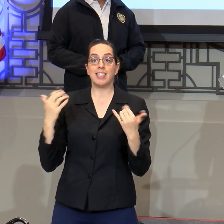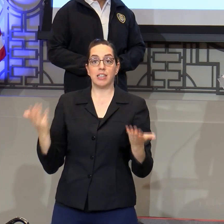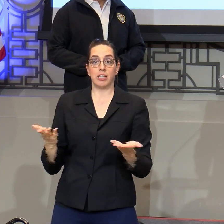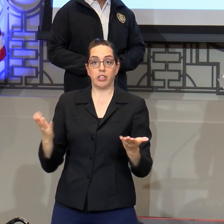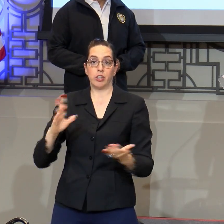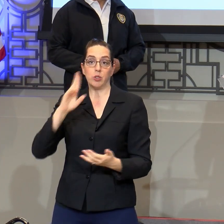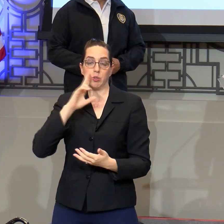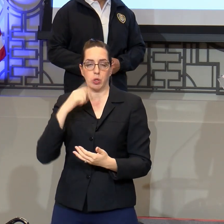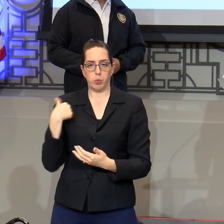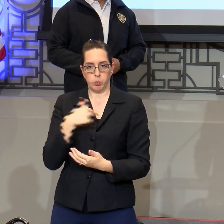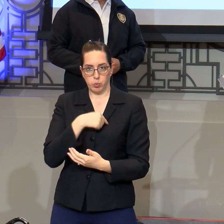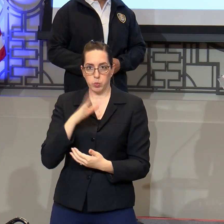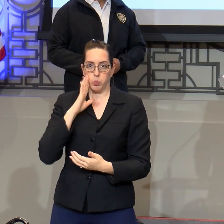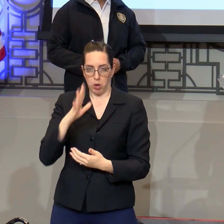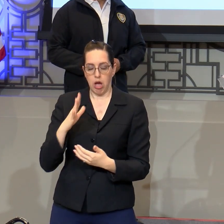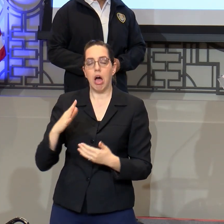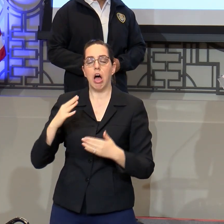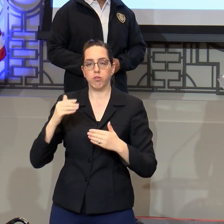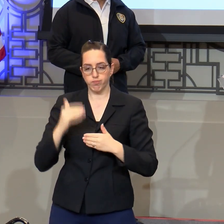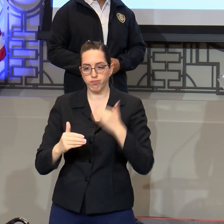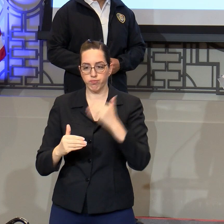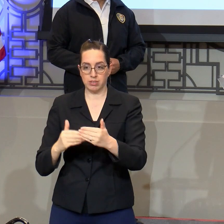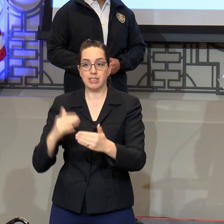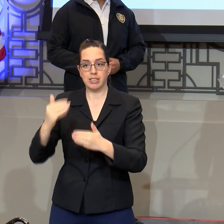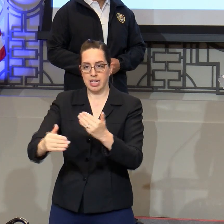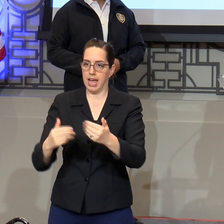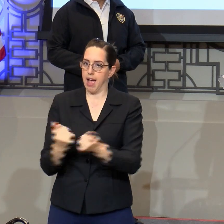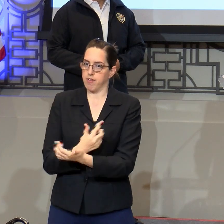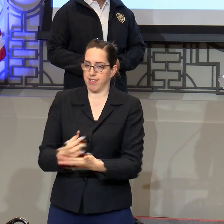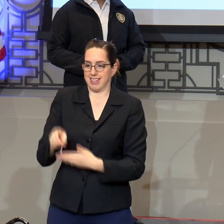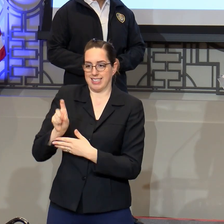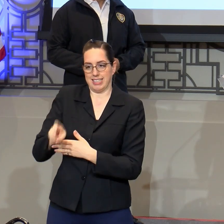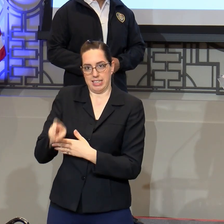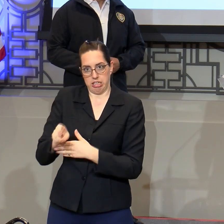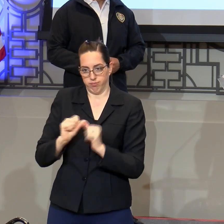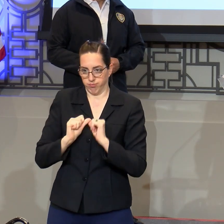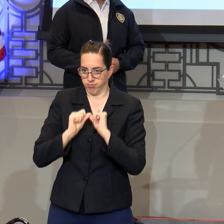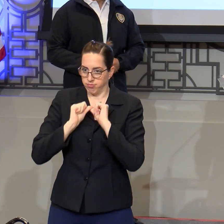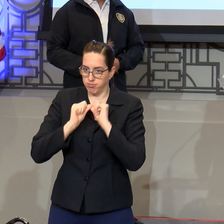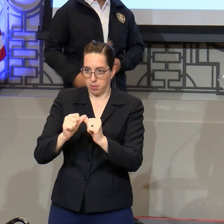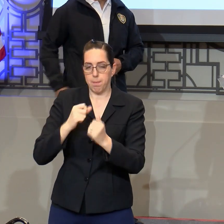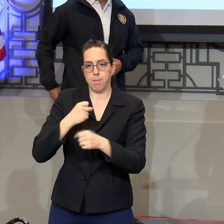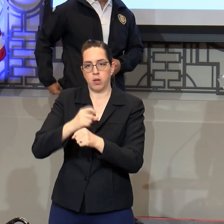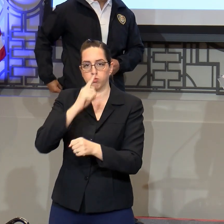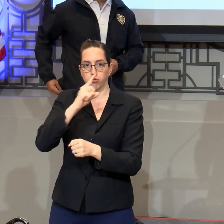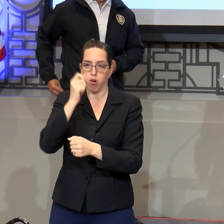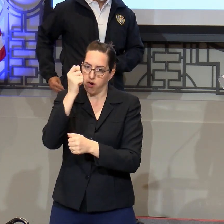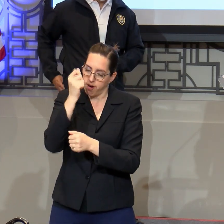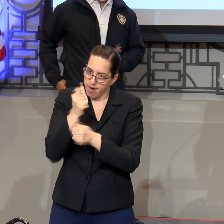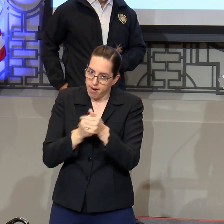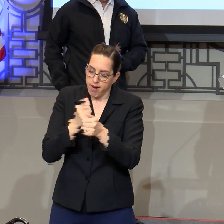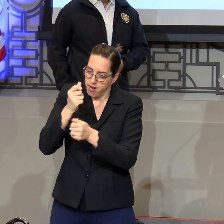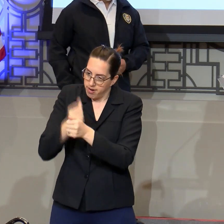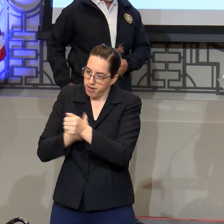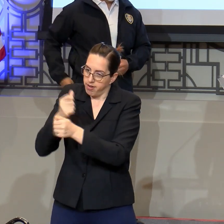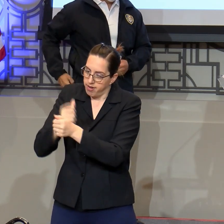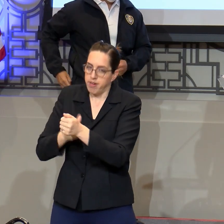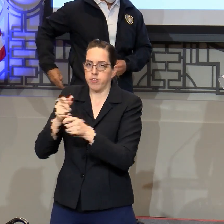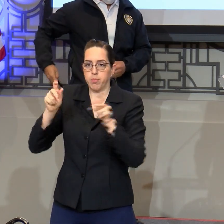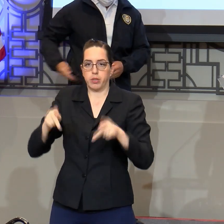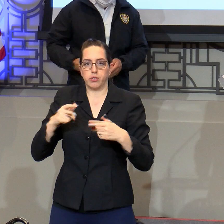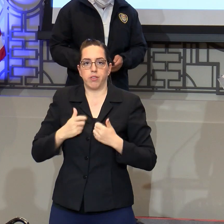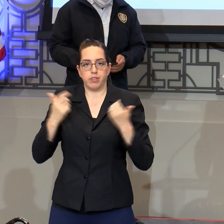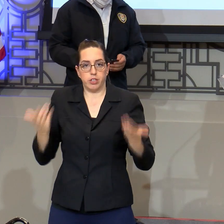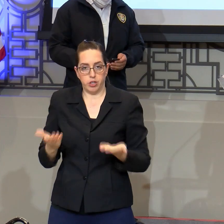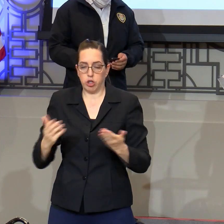will continue to take those necessary steps to protect the health and safety of all Houstonians and